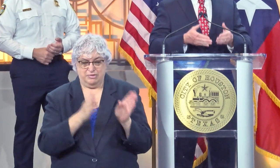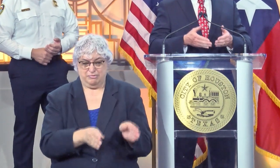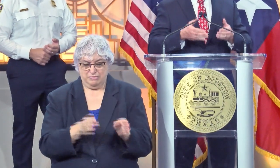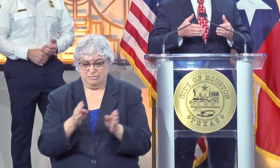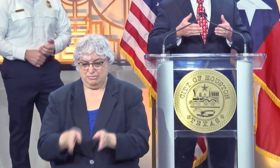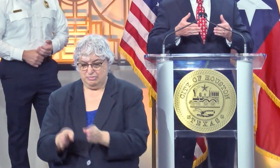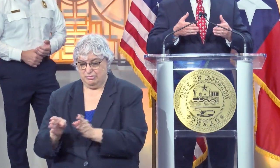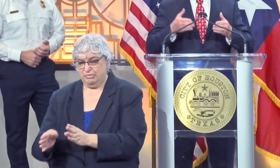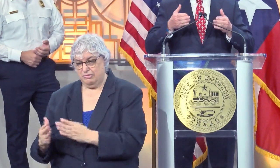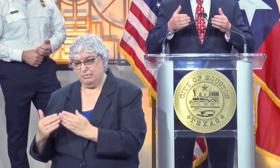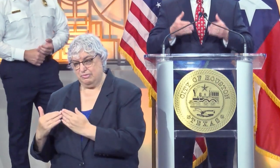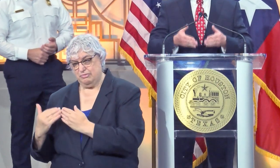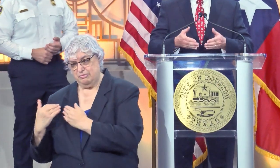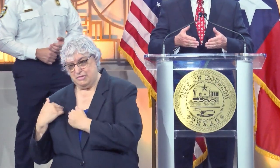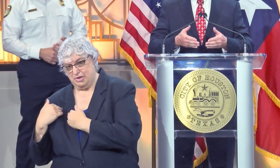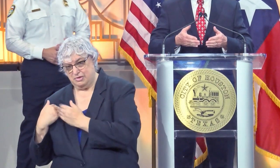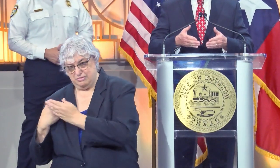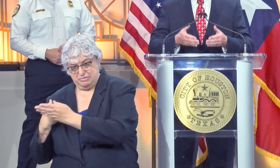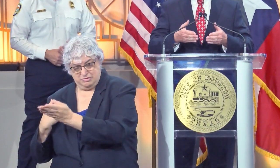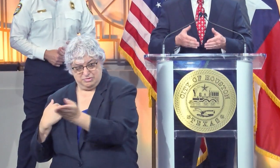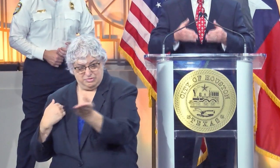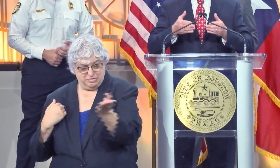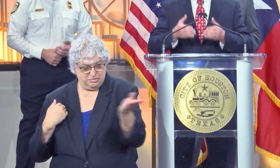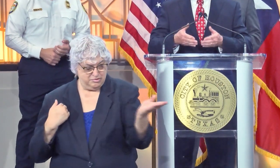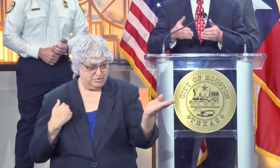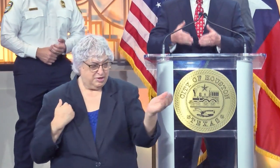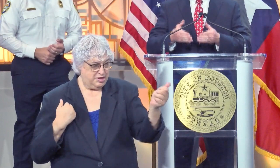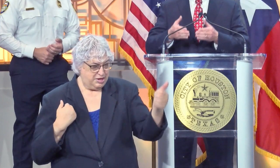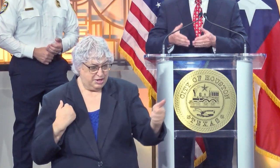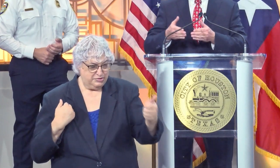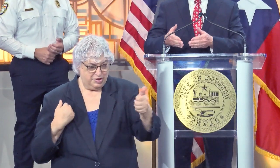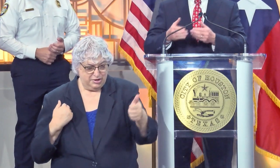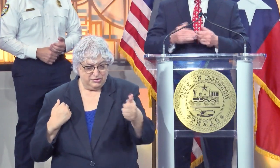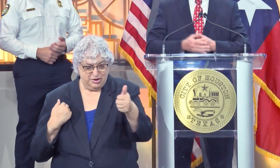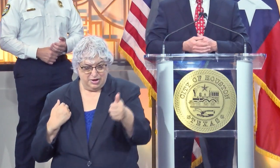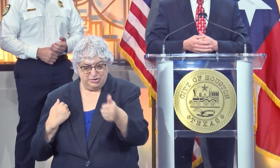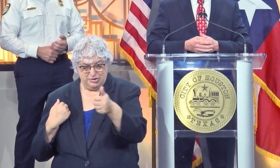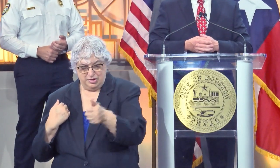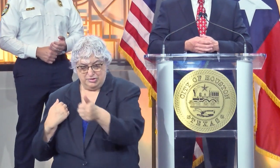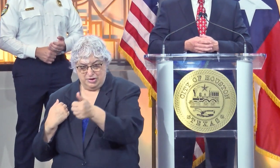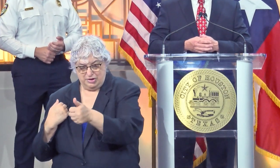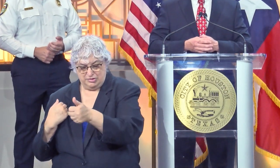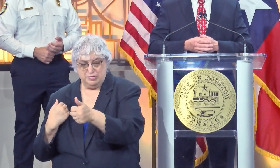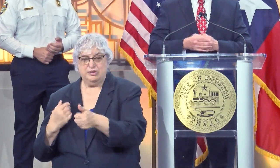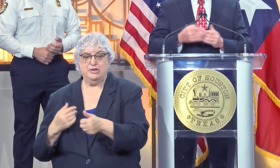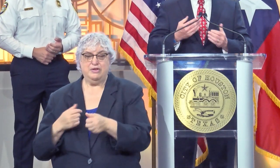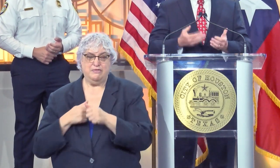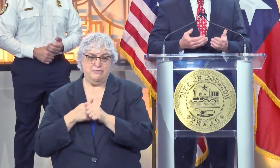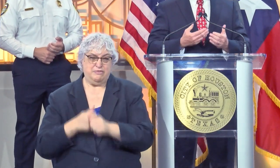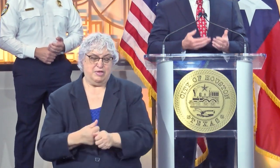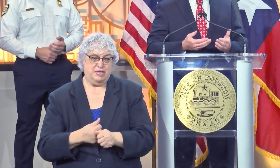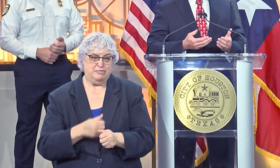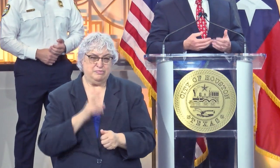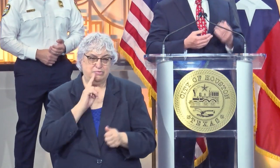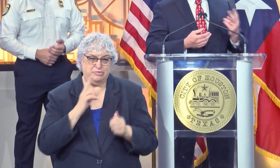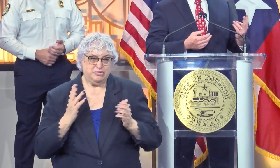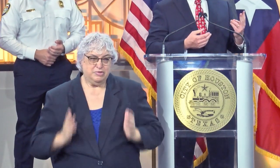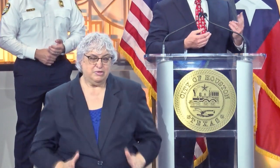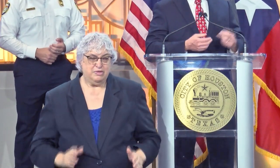going to have to take responsibility and do whatever it takes at the individual person level to stop the spread of the virus. And Houstonians, we've